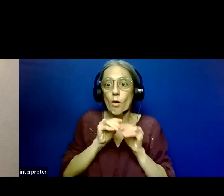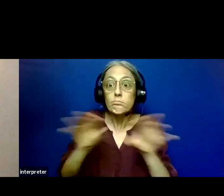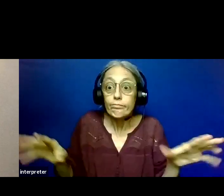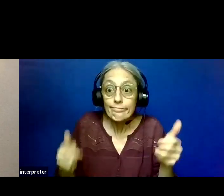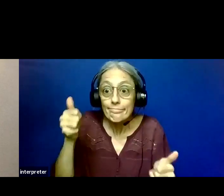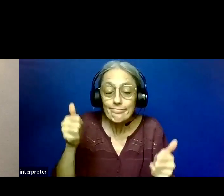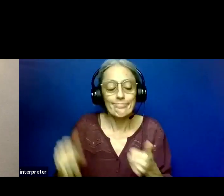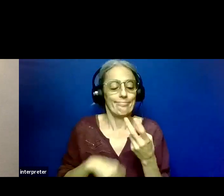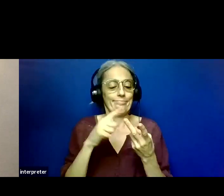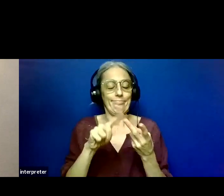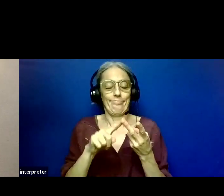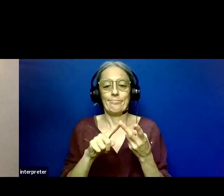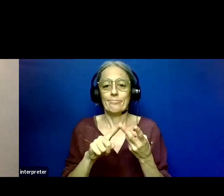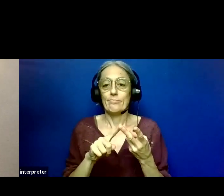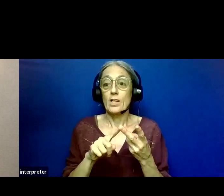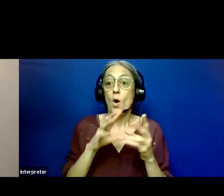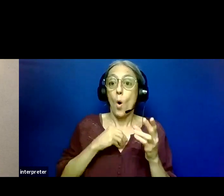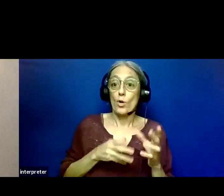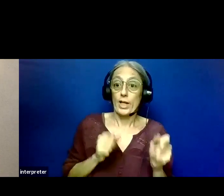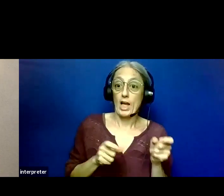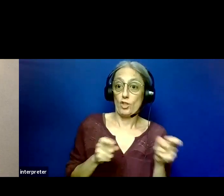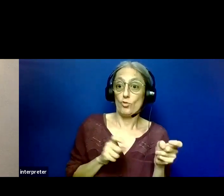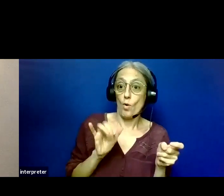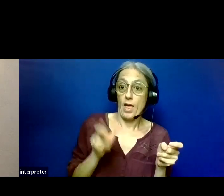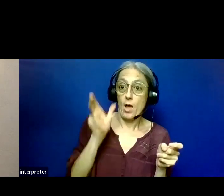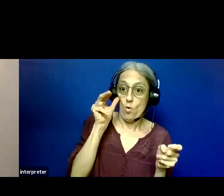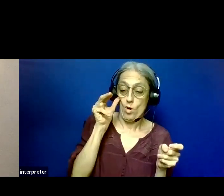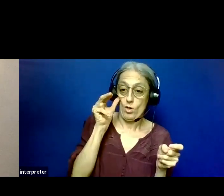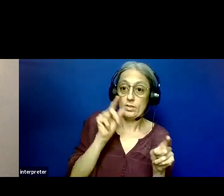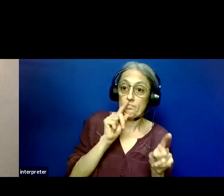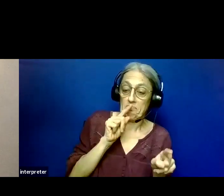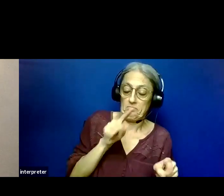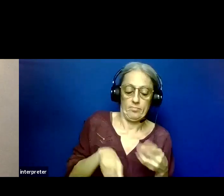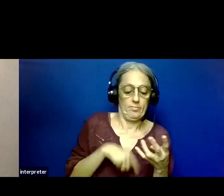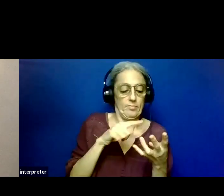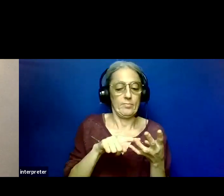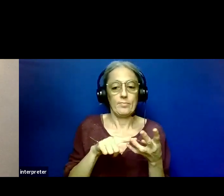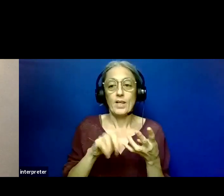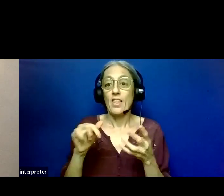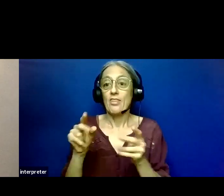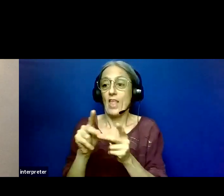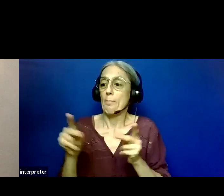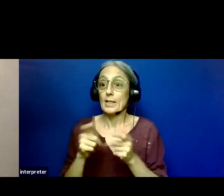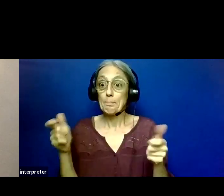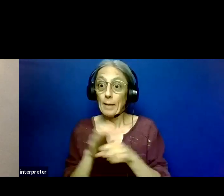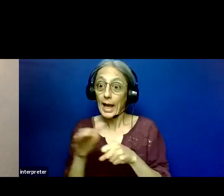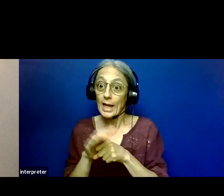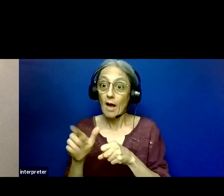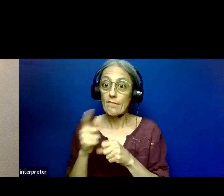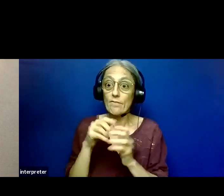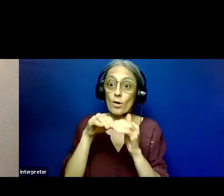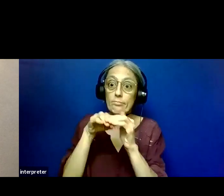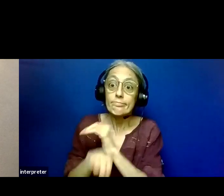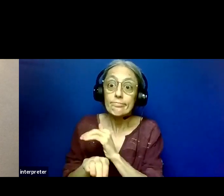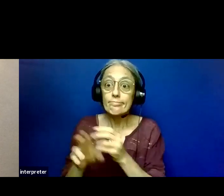owner's control, whether the facility can accommodate the horse's type, size, and weight, and whether the